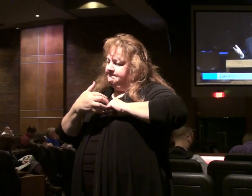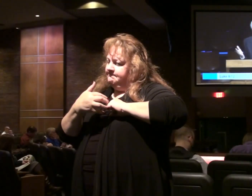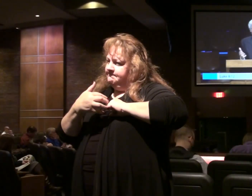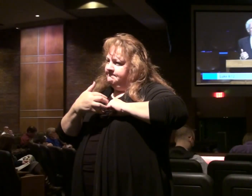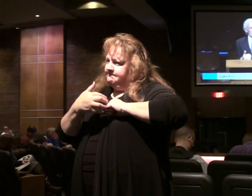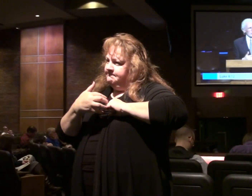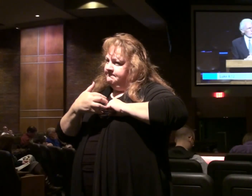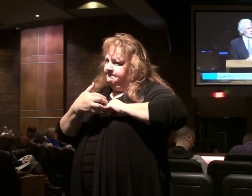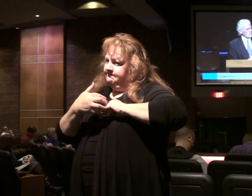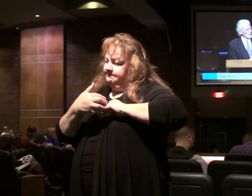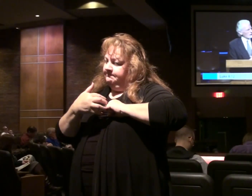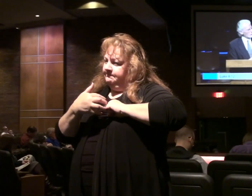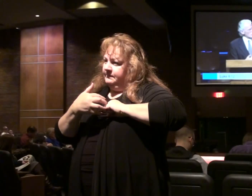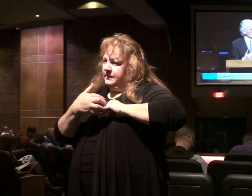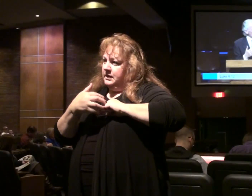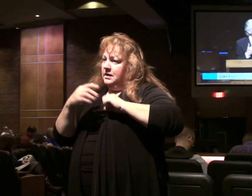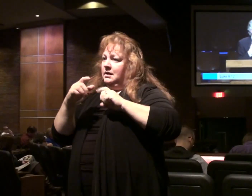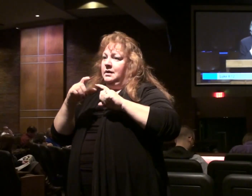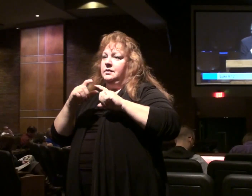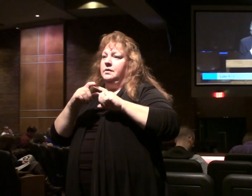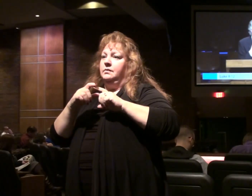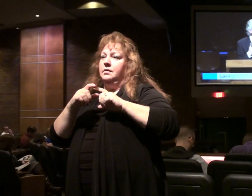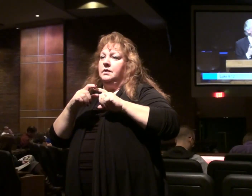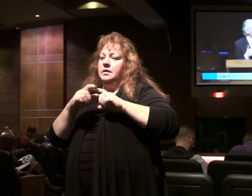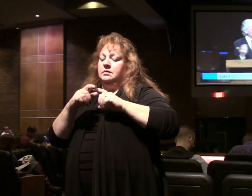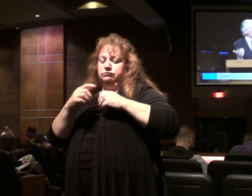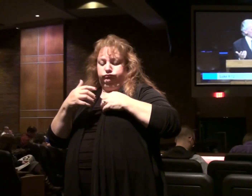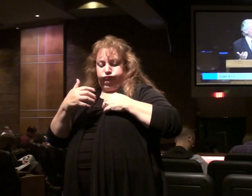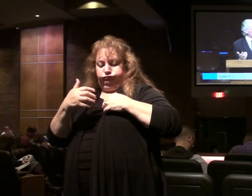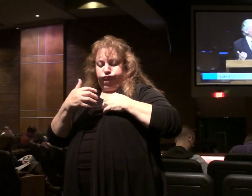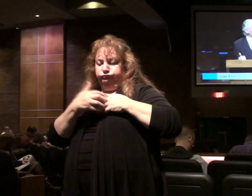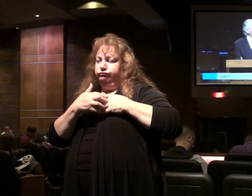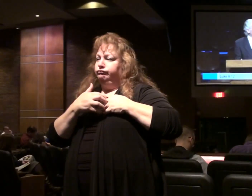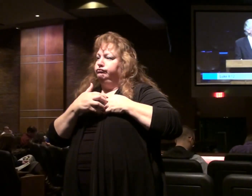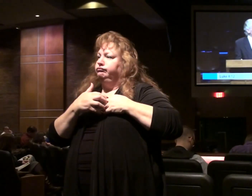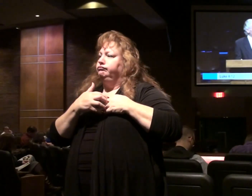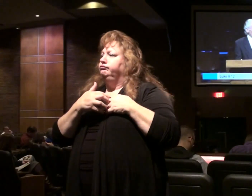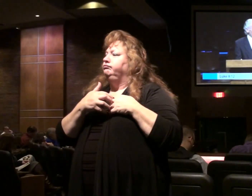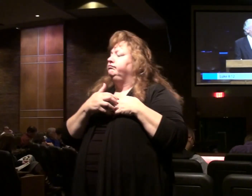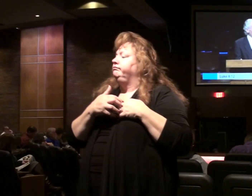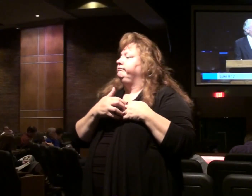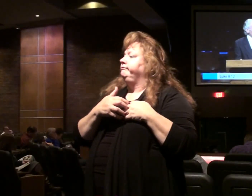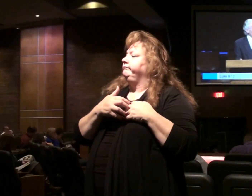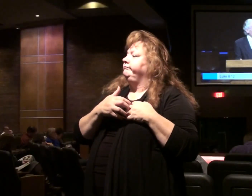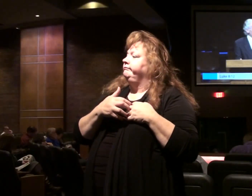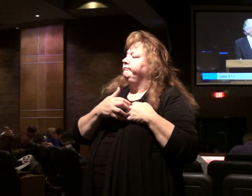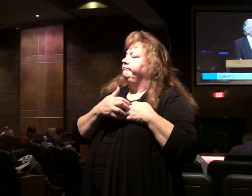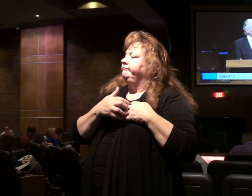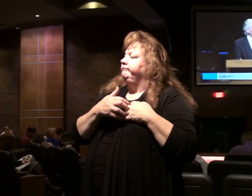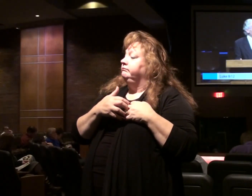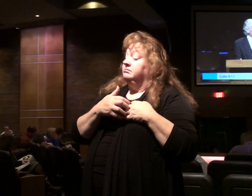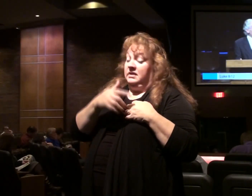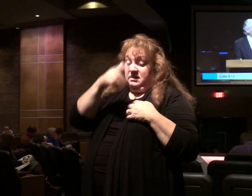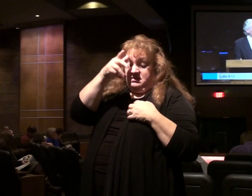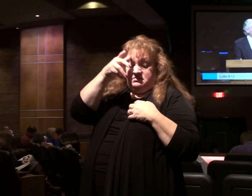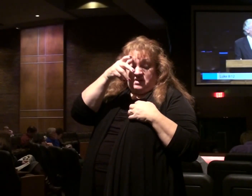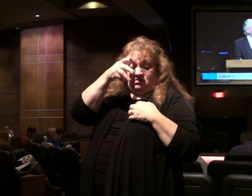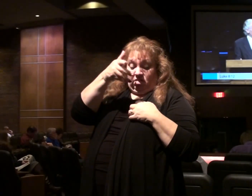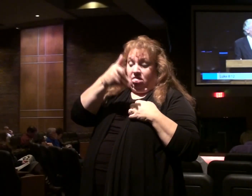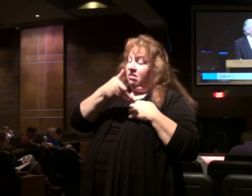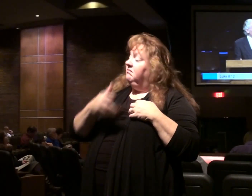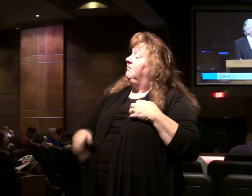And so the word of God just lies on that heart. You think the devil just leaves it there?